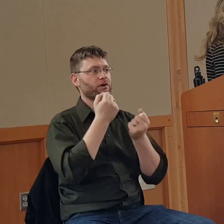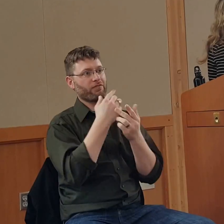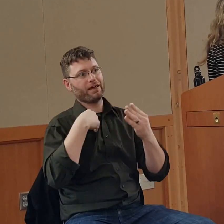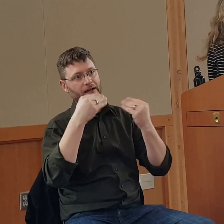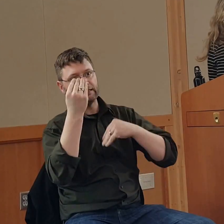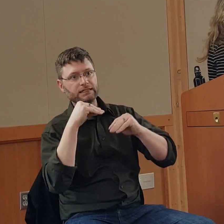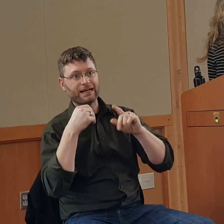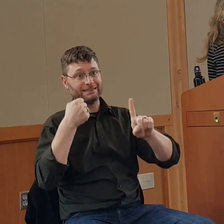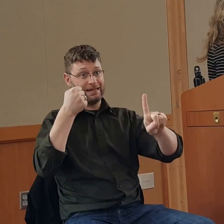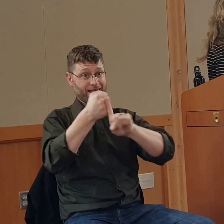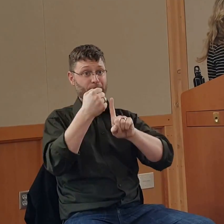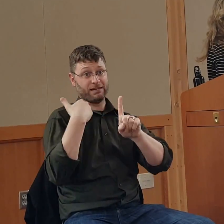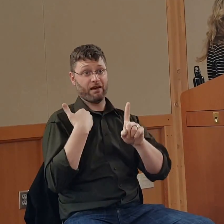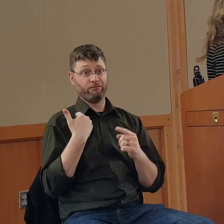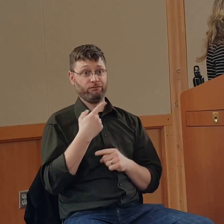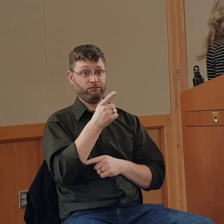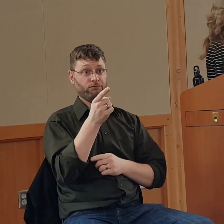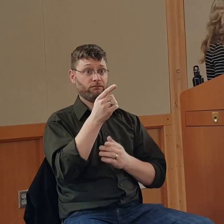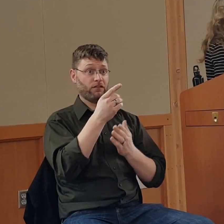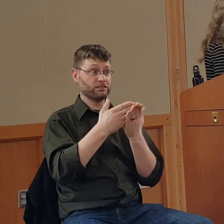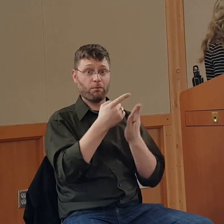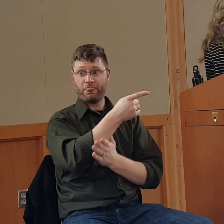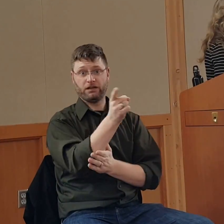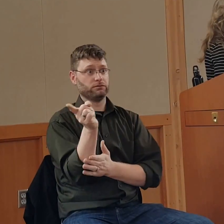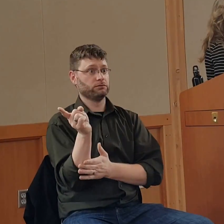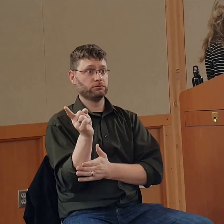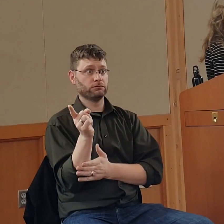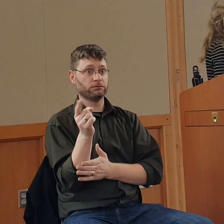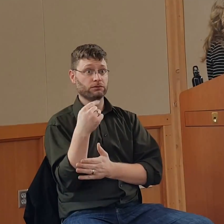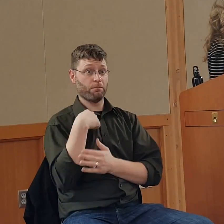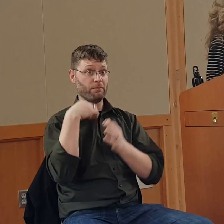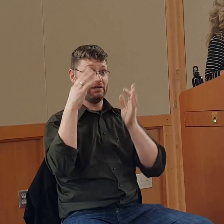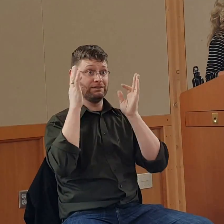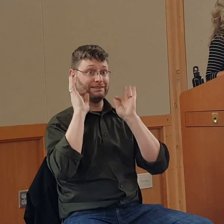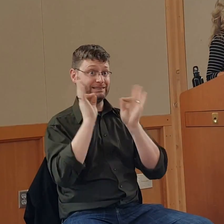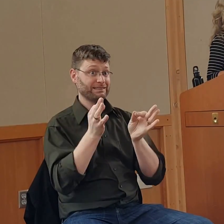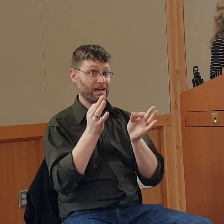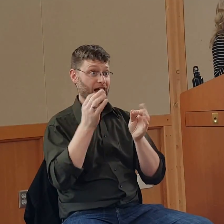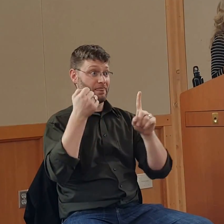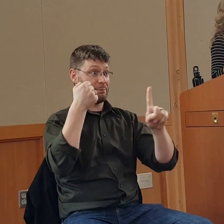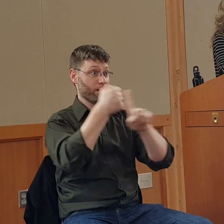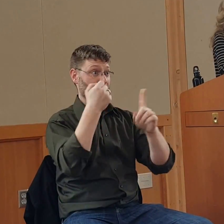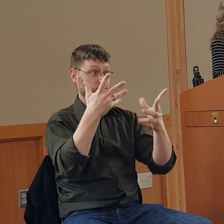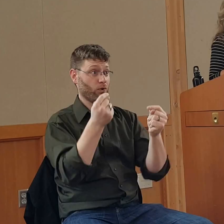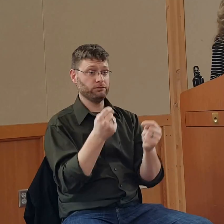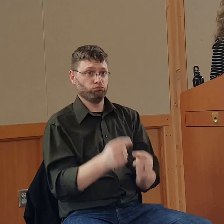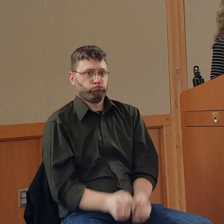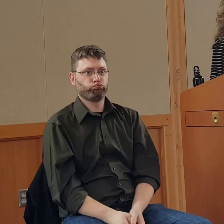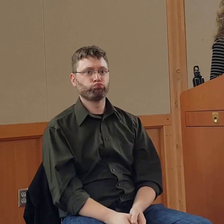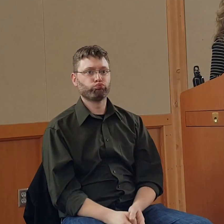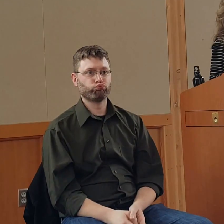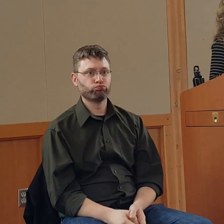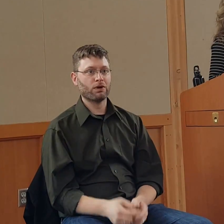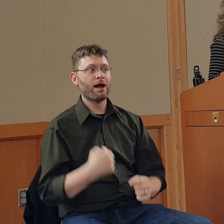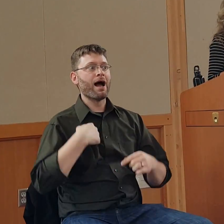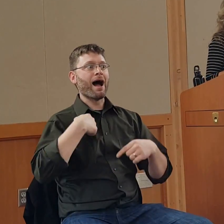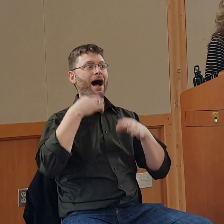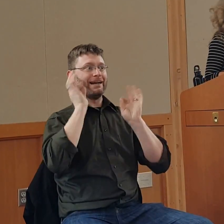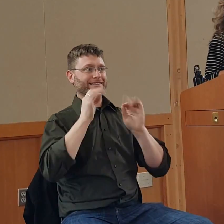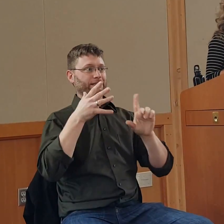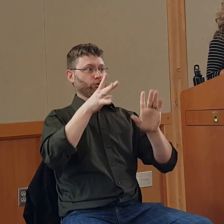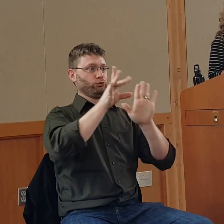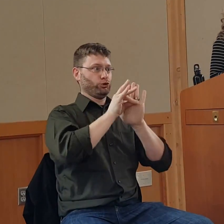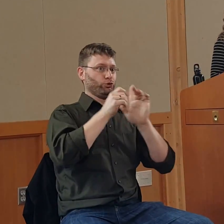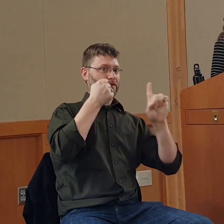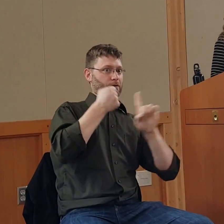buy has an impact on someone or something else. We don't get to decide whether we make a difference or not. We are making a difference. So we get to